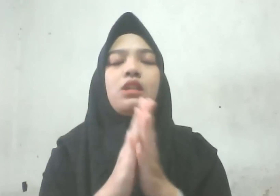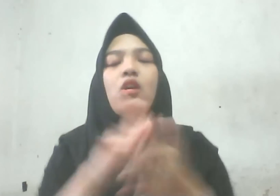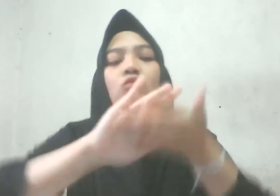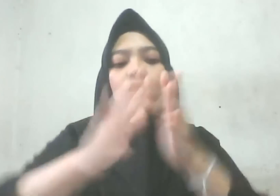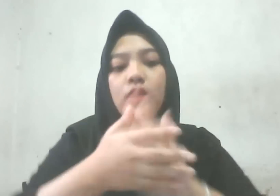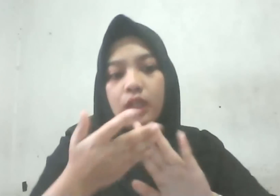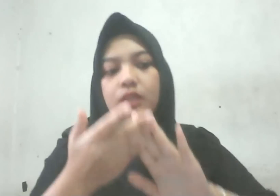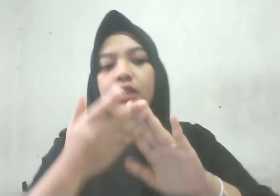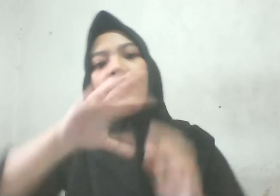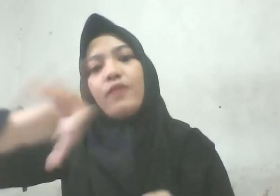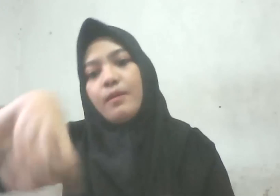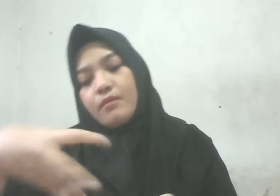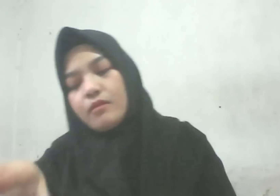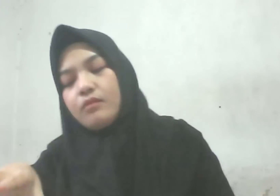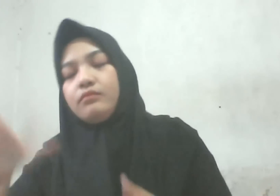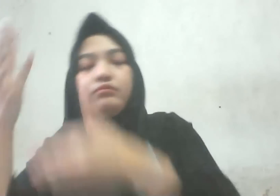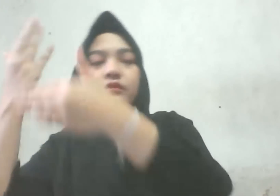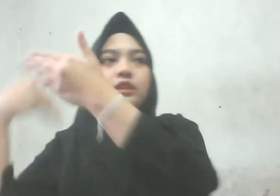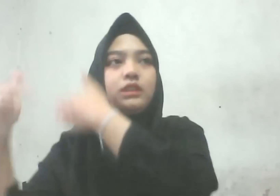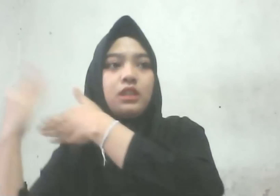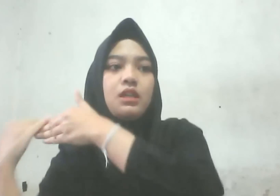our family histories, and so on.